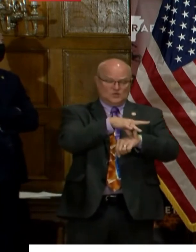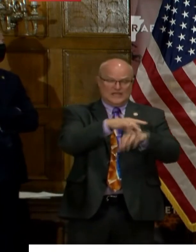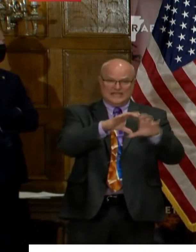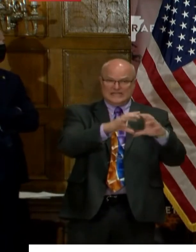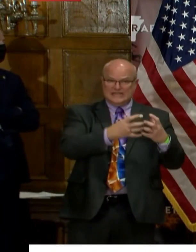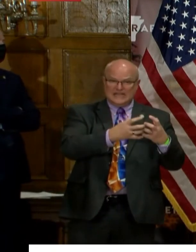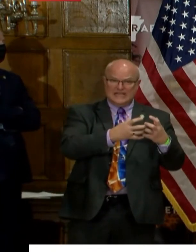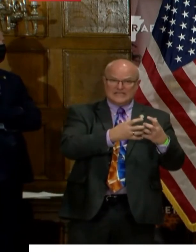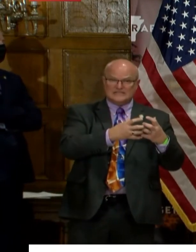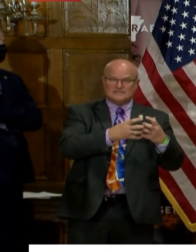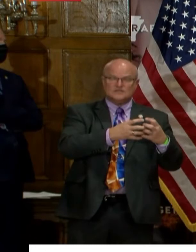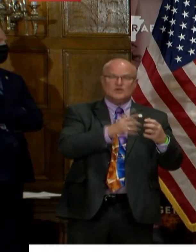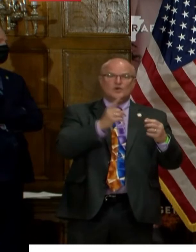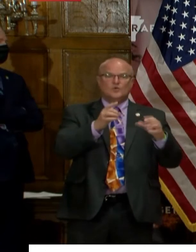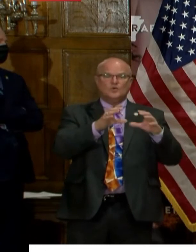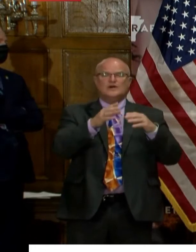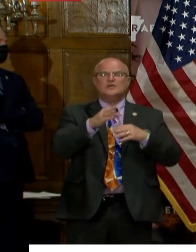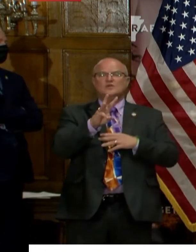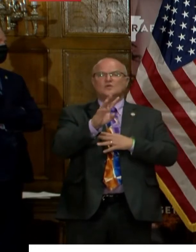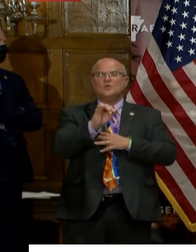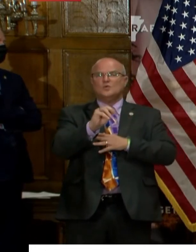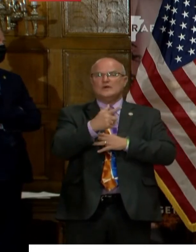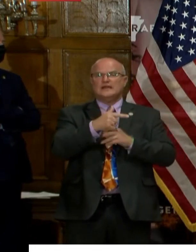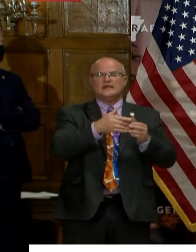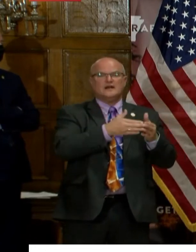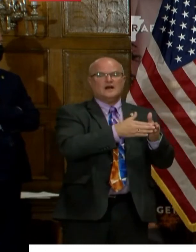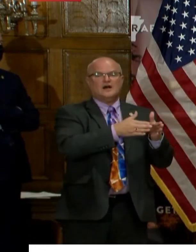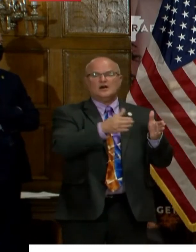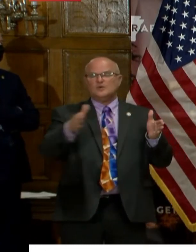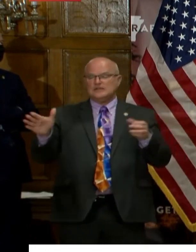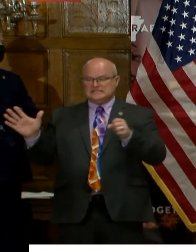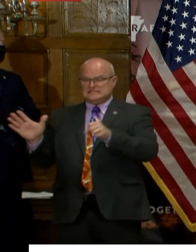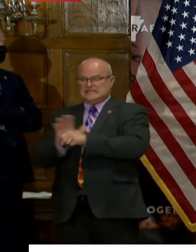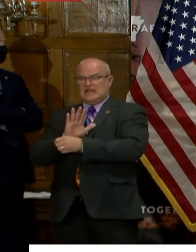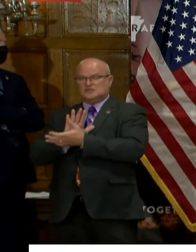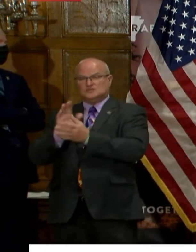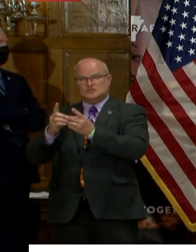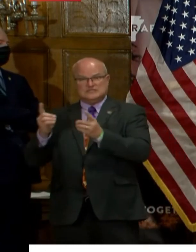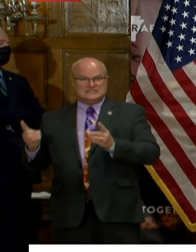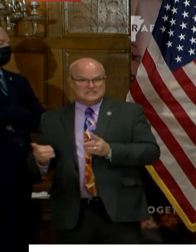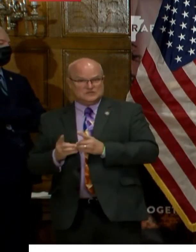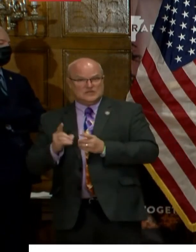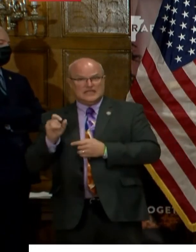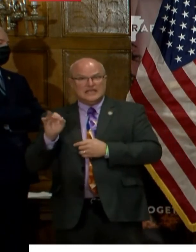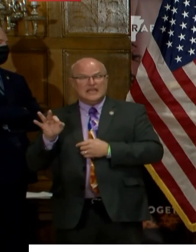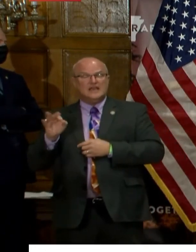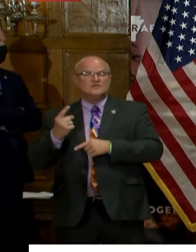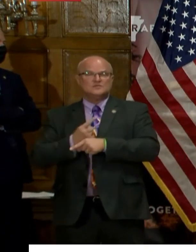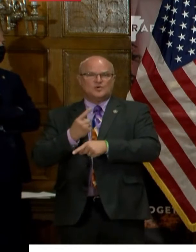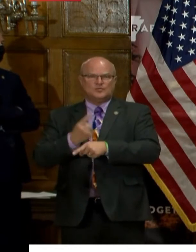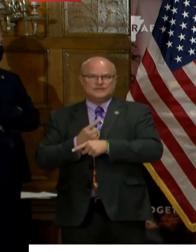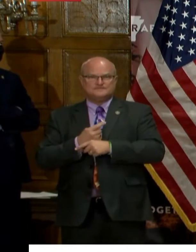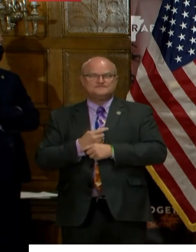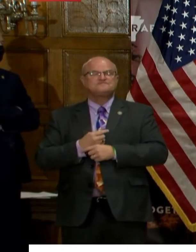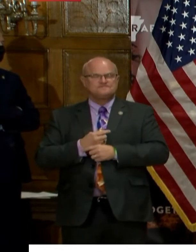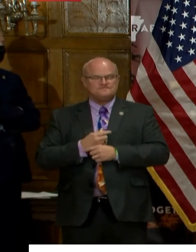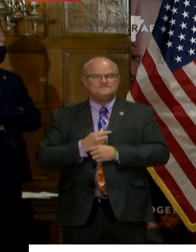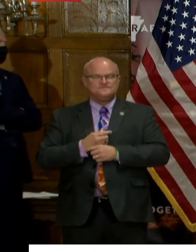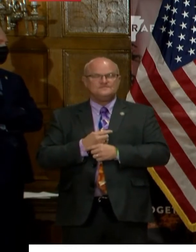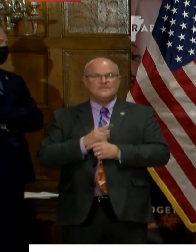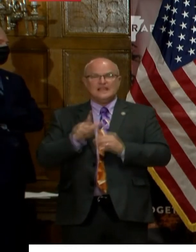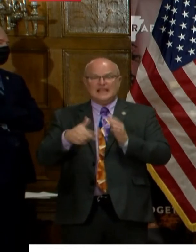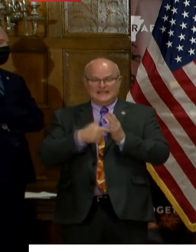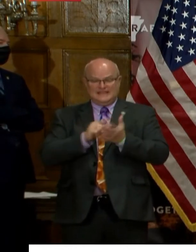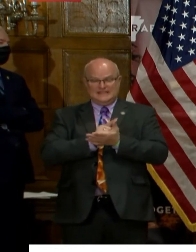level, one wing of a school, all the way up to the entire school district if it was appropriate.